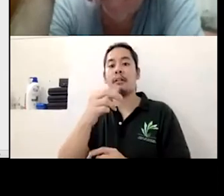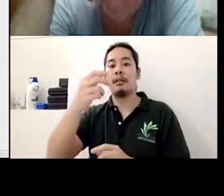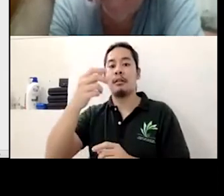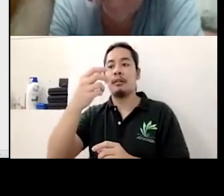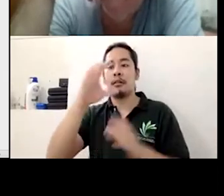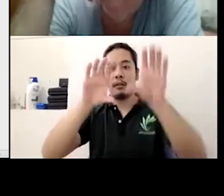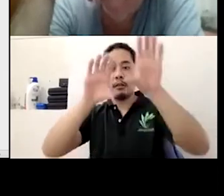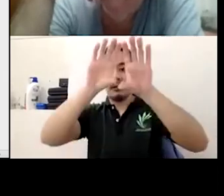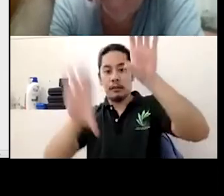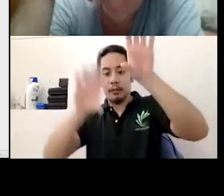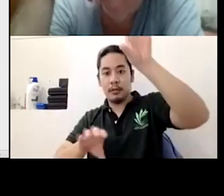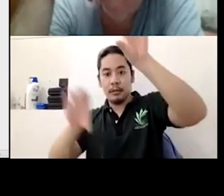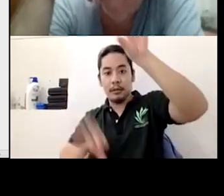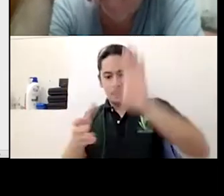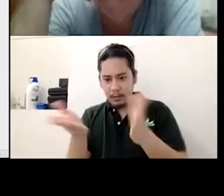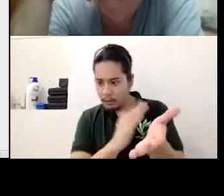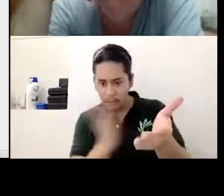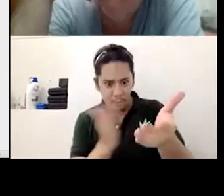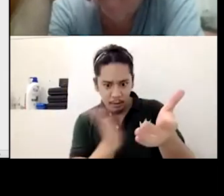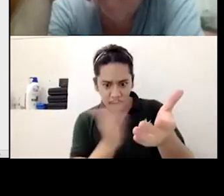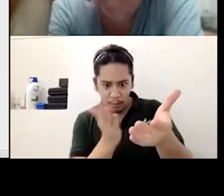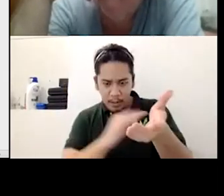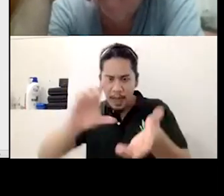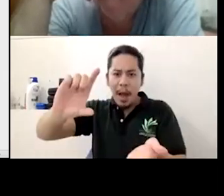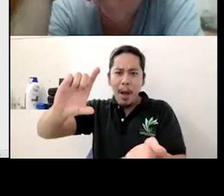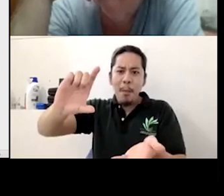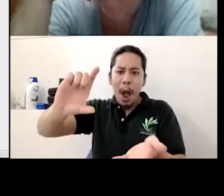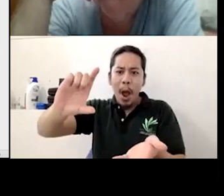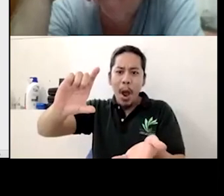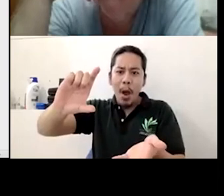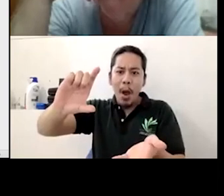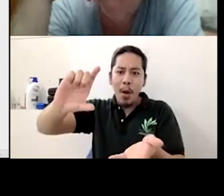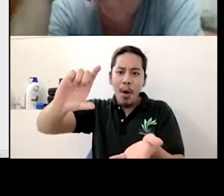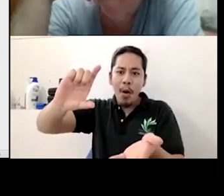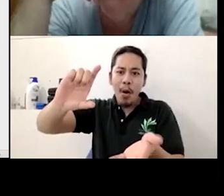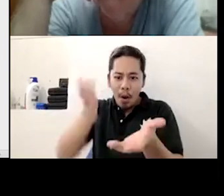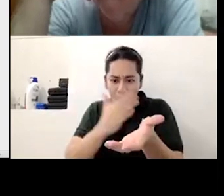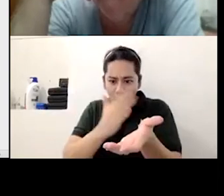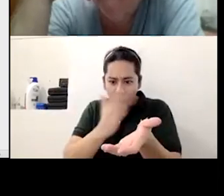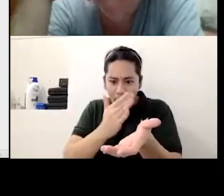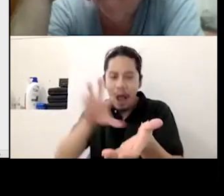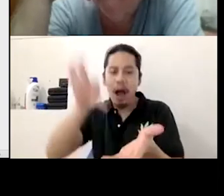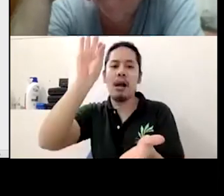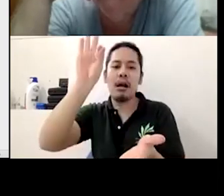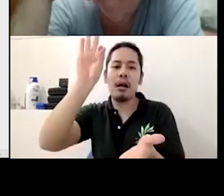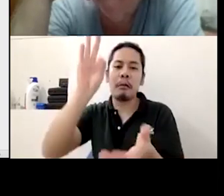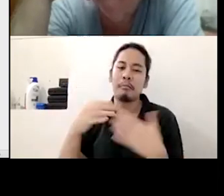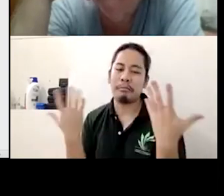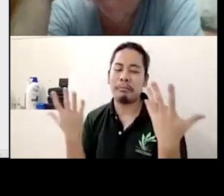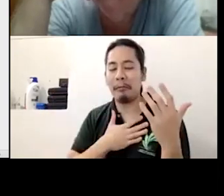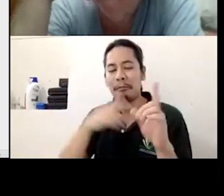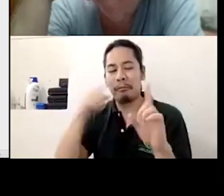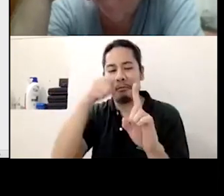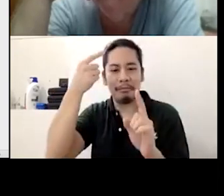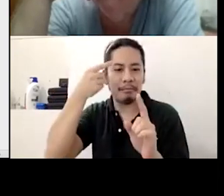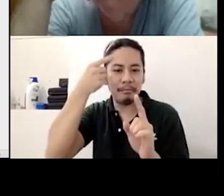should organize it, perhaps then limiting each sign per page, because if this is the case